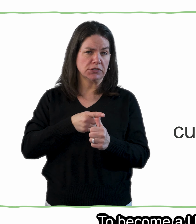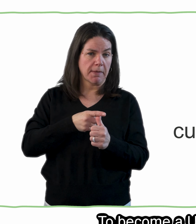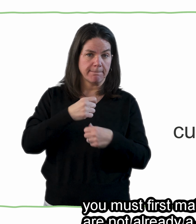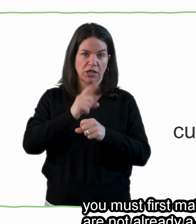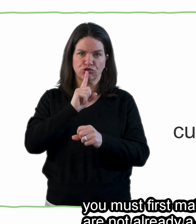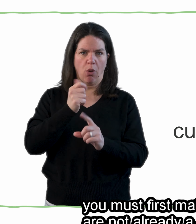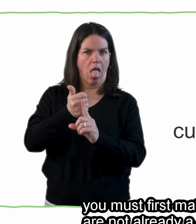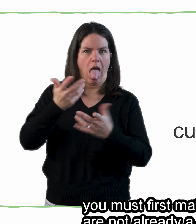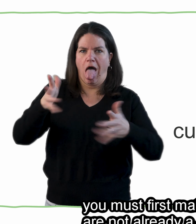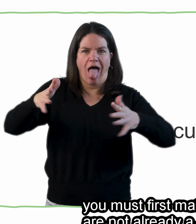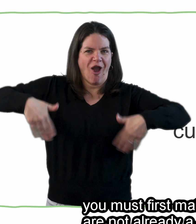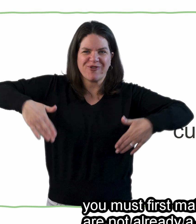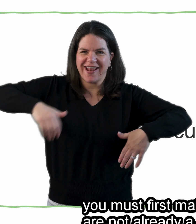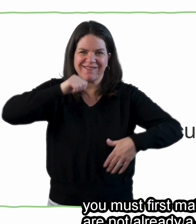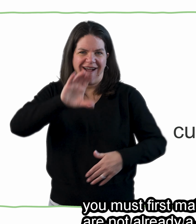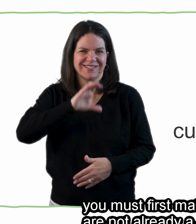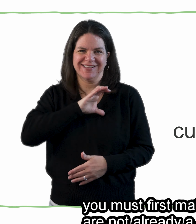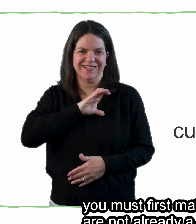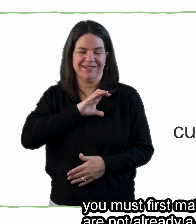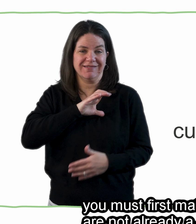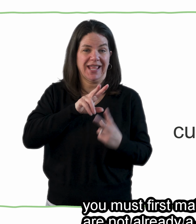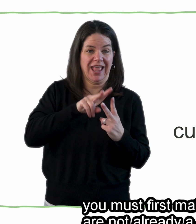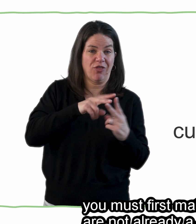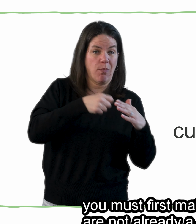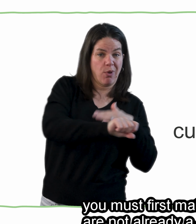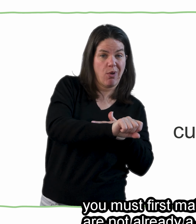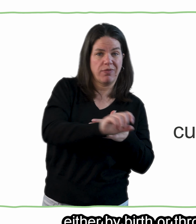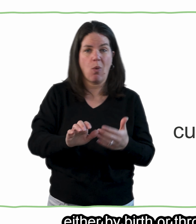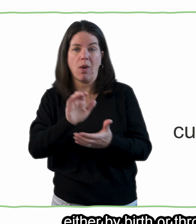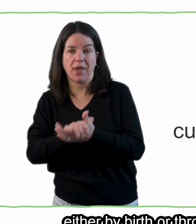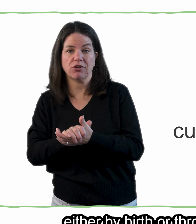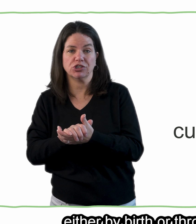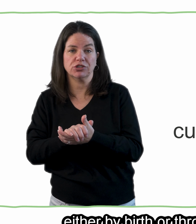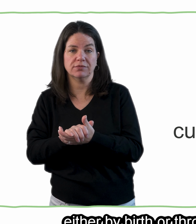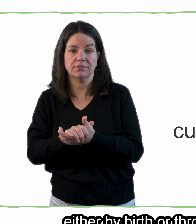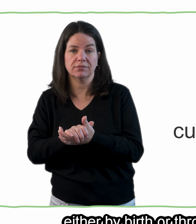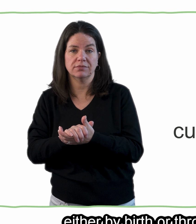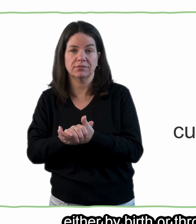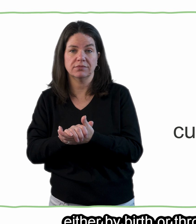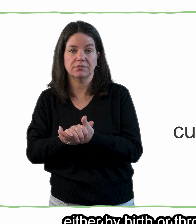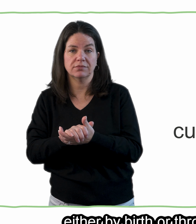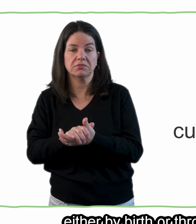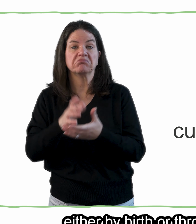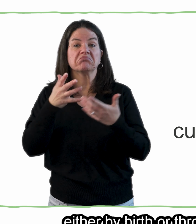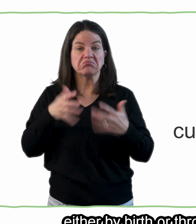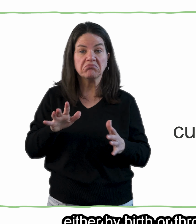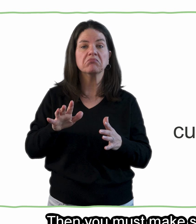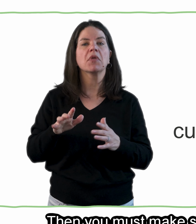you must first make sure you are not already a citizen, either by birth or through marriage. Then